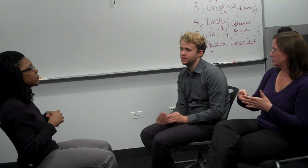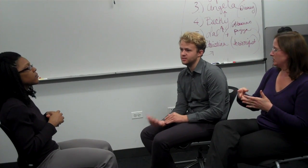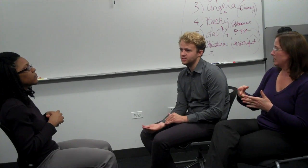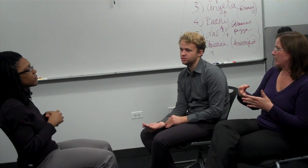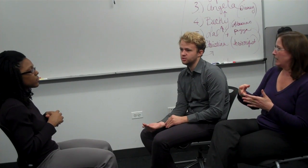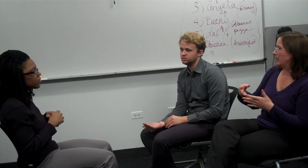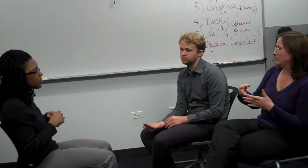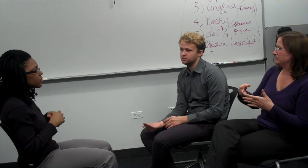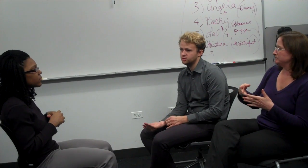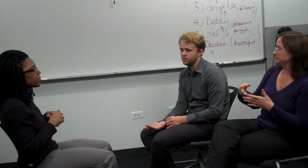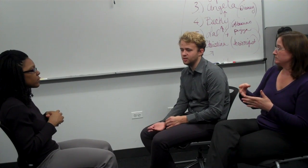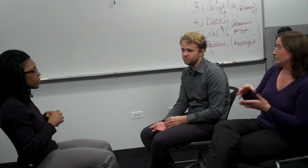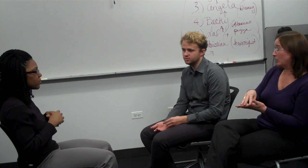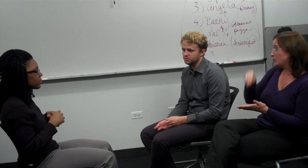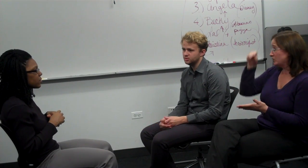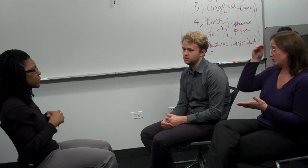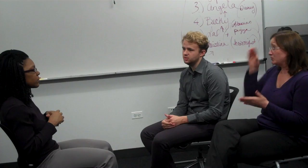as a teacher to help